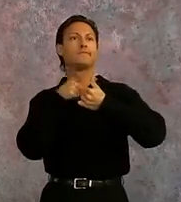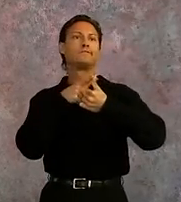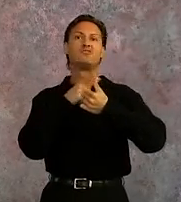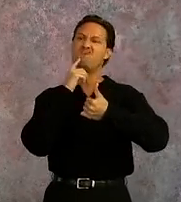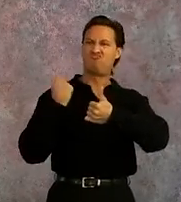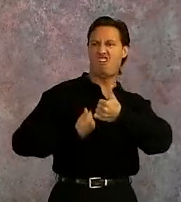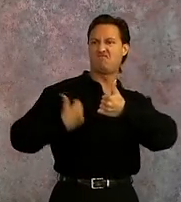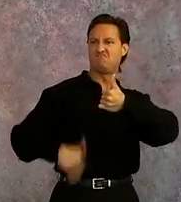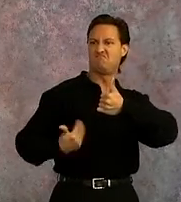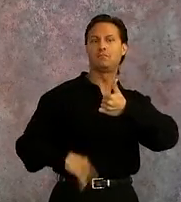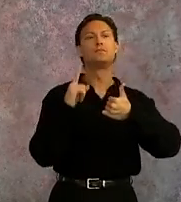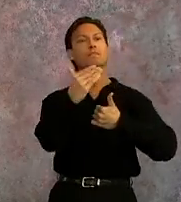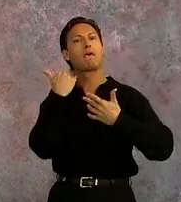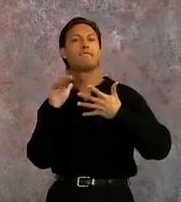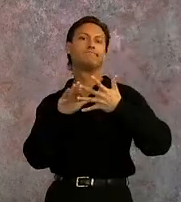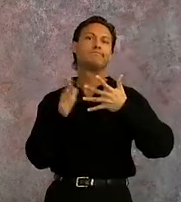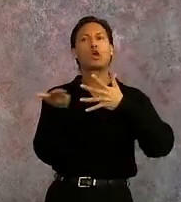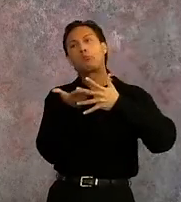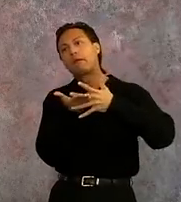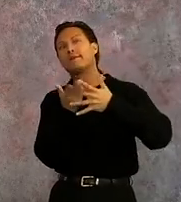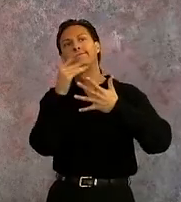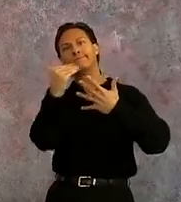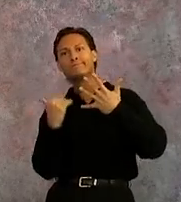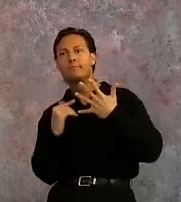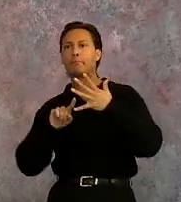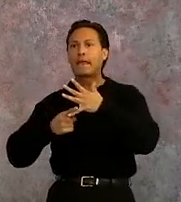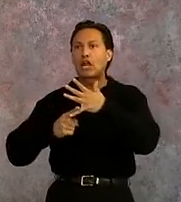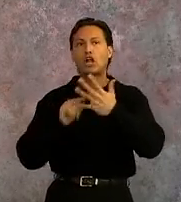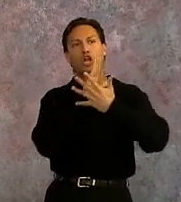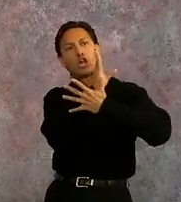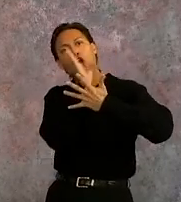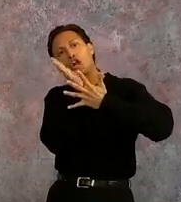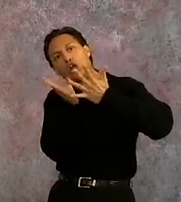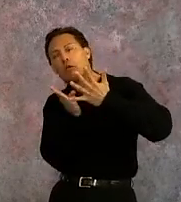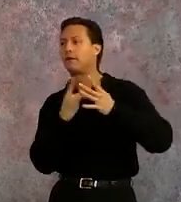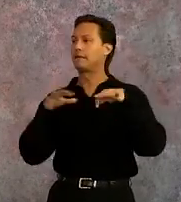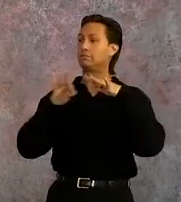just pleasure trips. And in those they give just brief descriptions of how long the portages are,